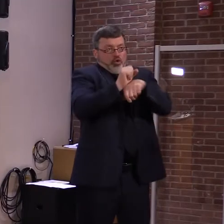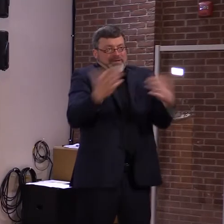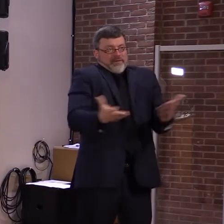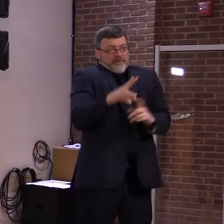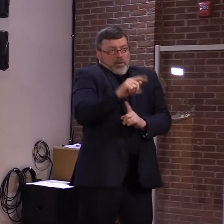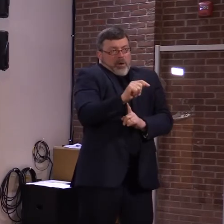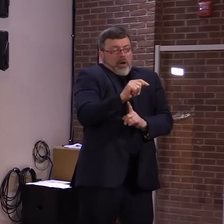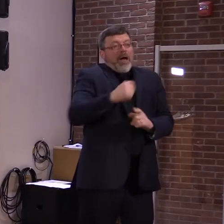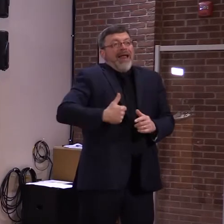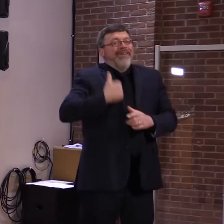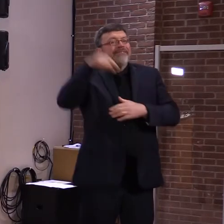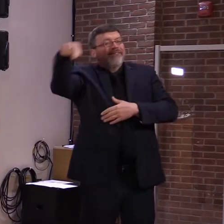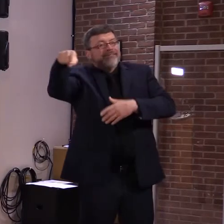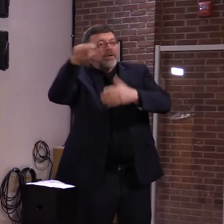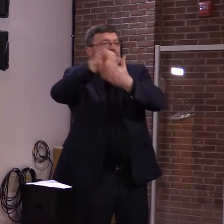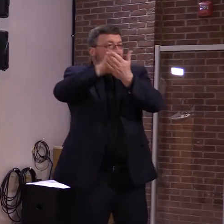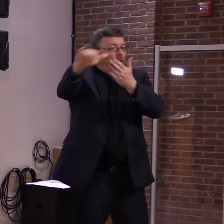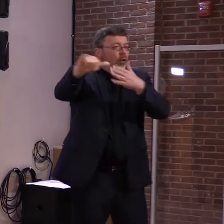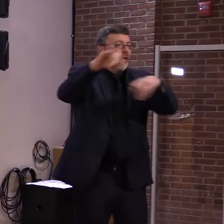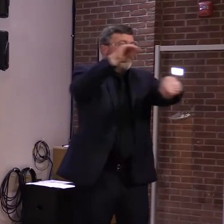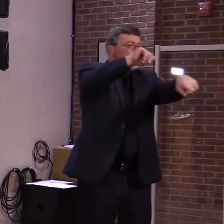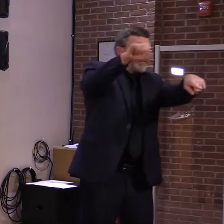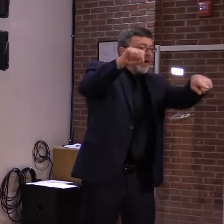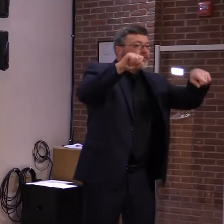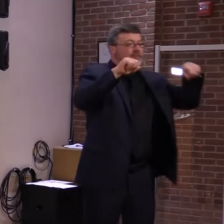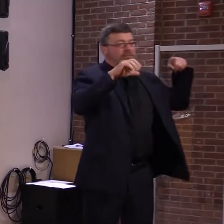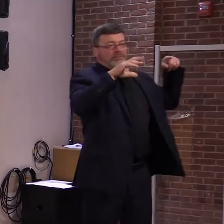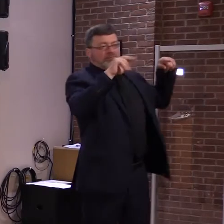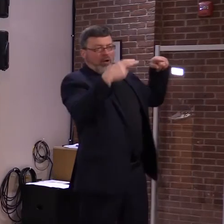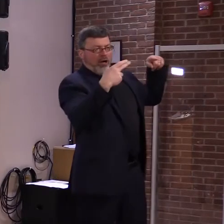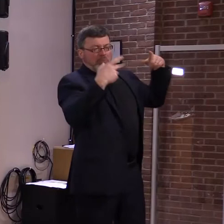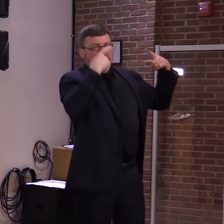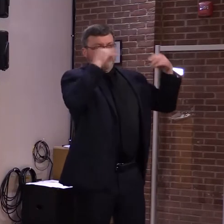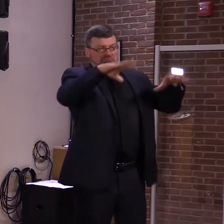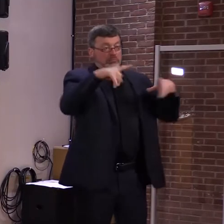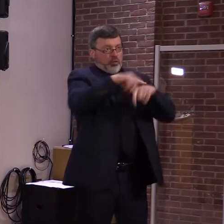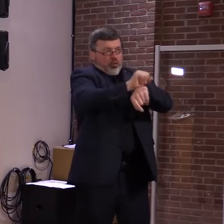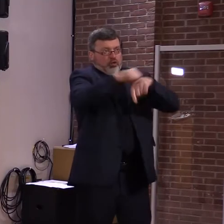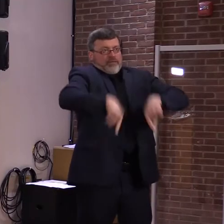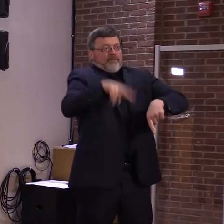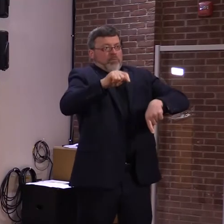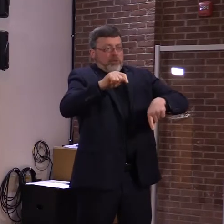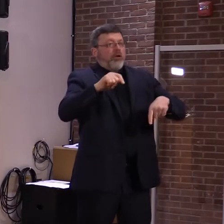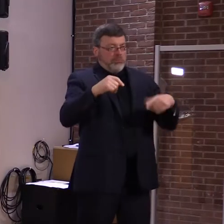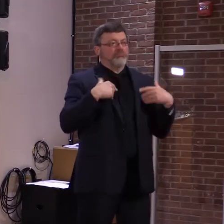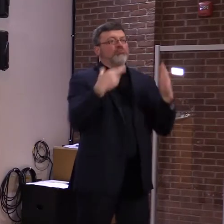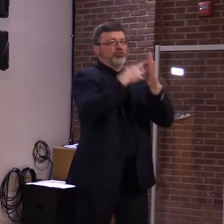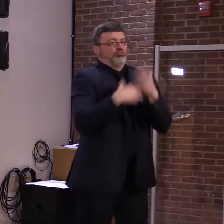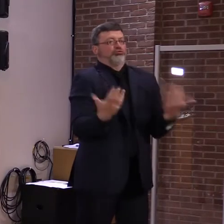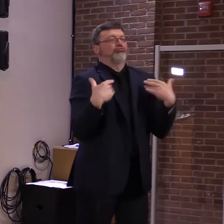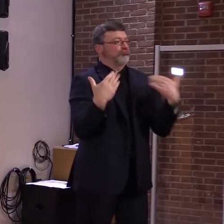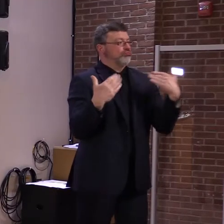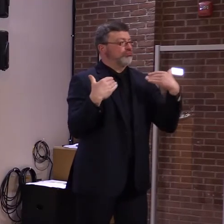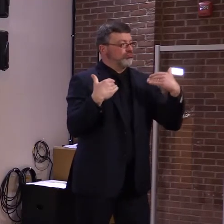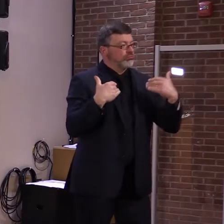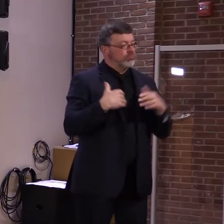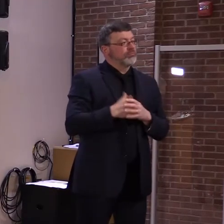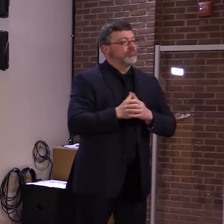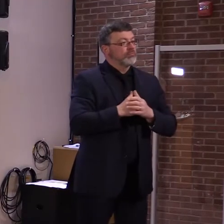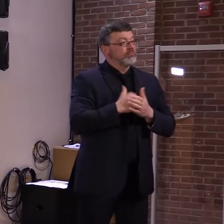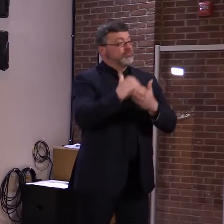new age group may become eligible soon. Next week, we hope to hear from the CDC regarding emergency